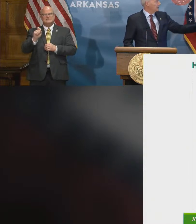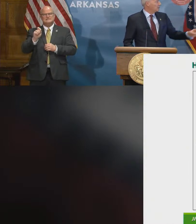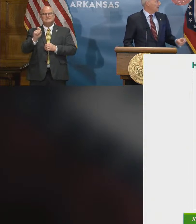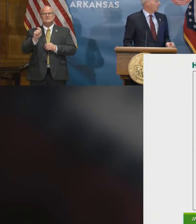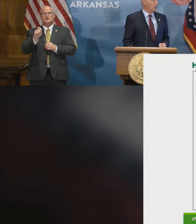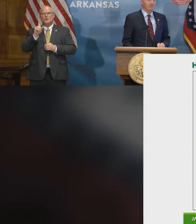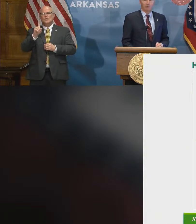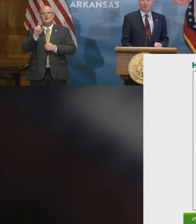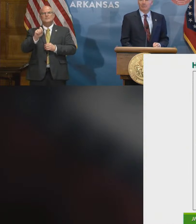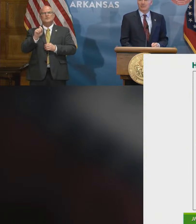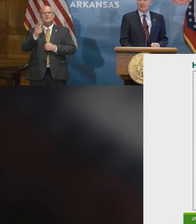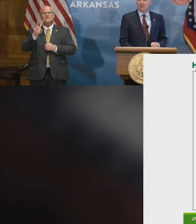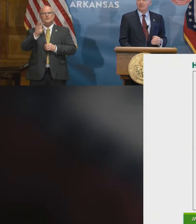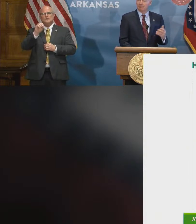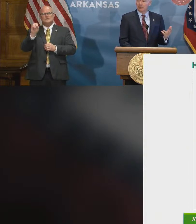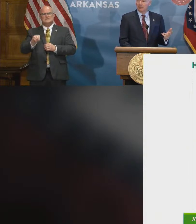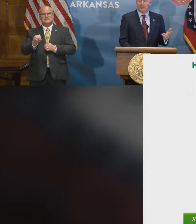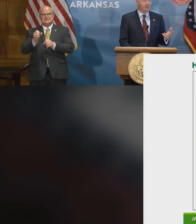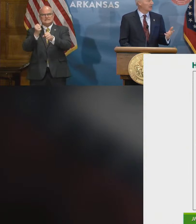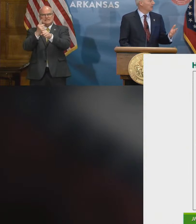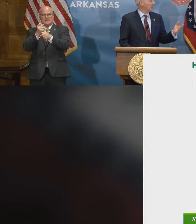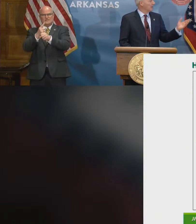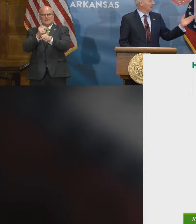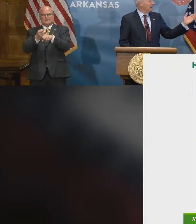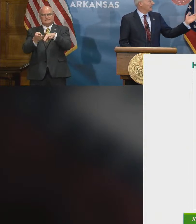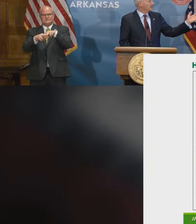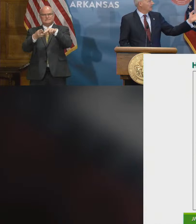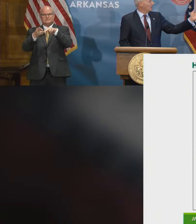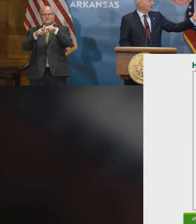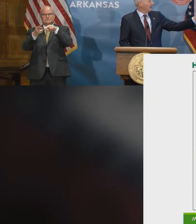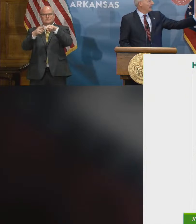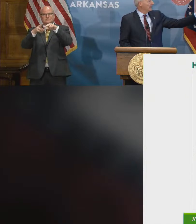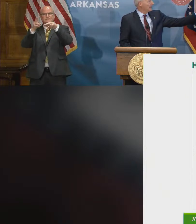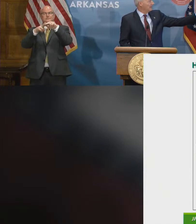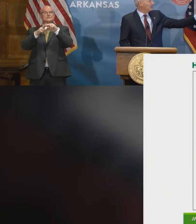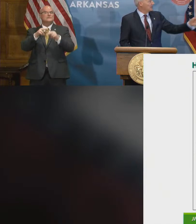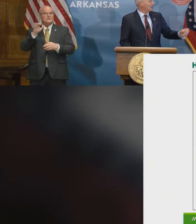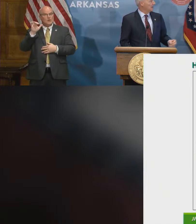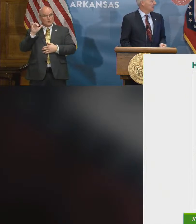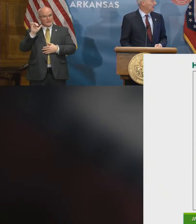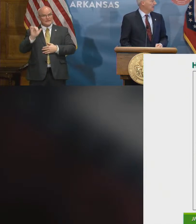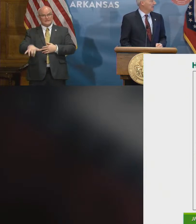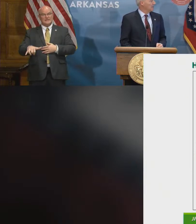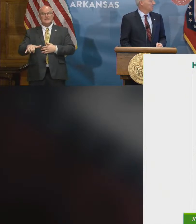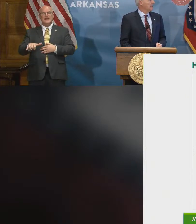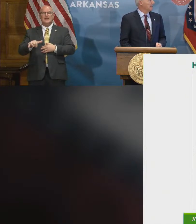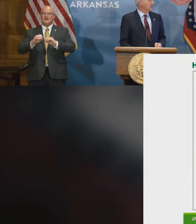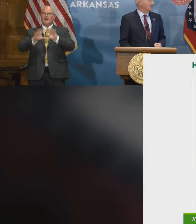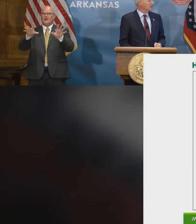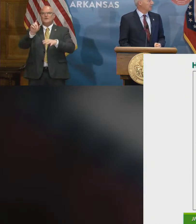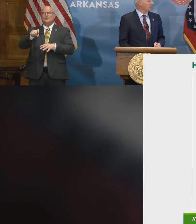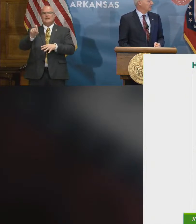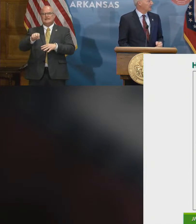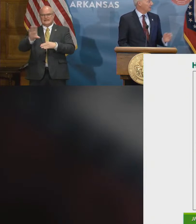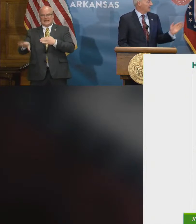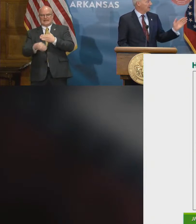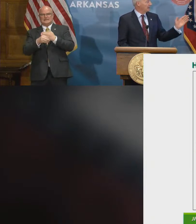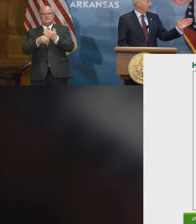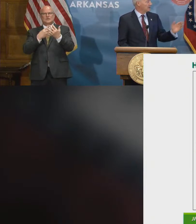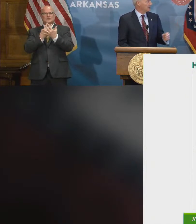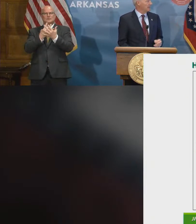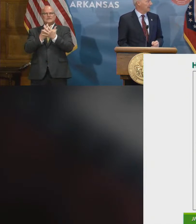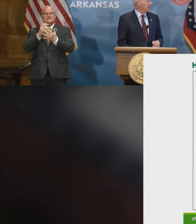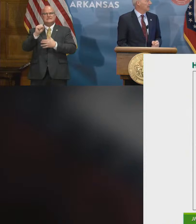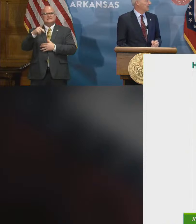projected growth is 1.4% per year. And so with that, obviously, we need additional prison